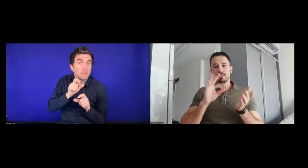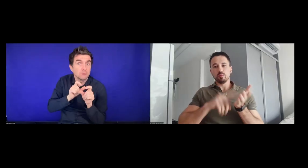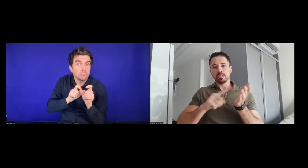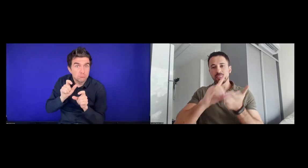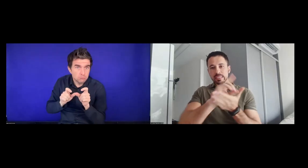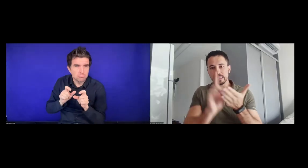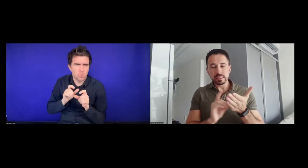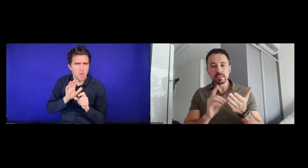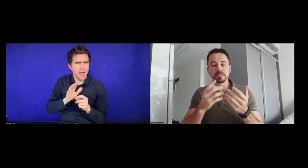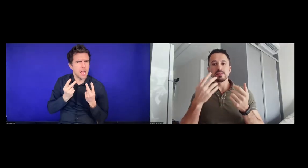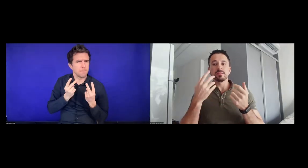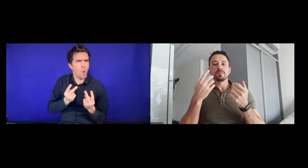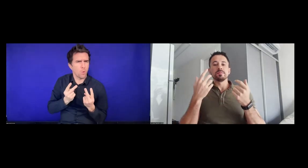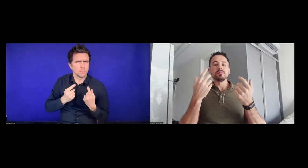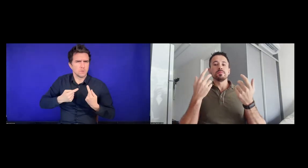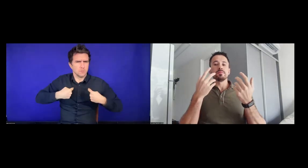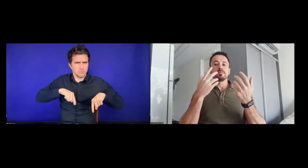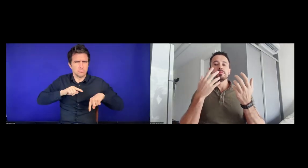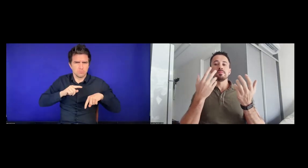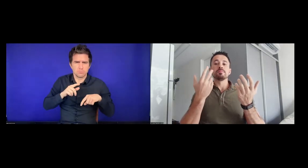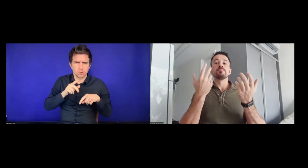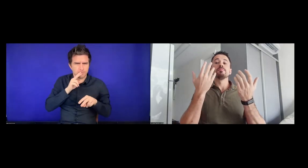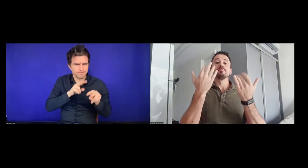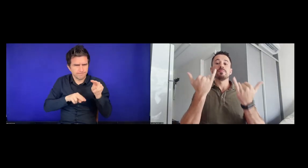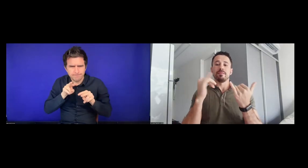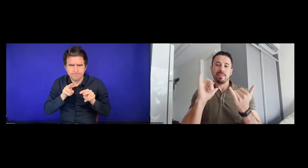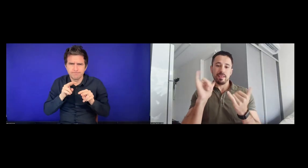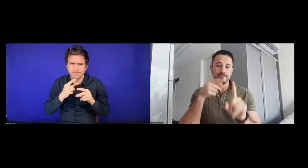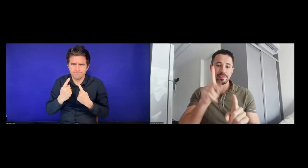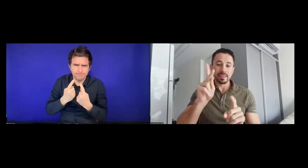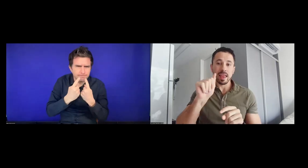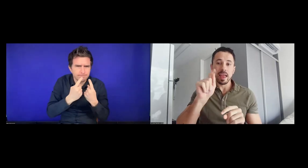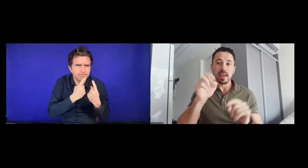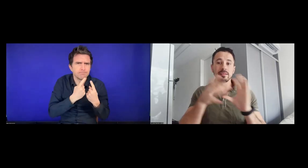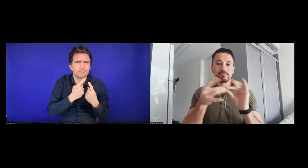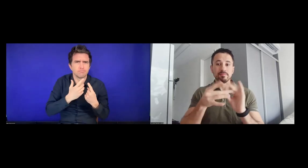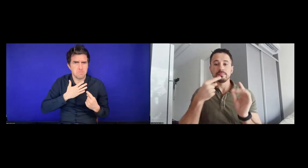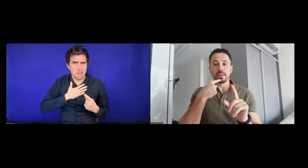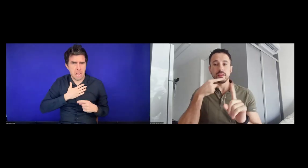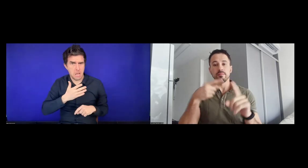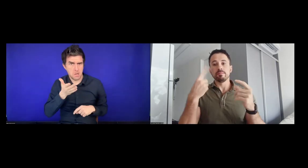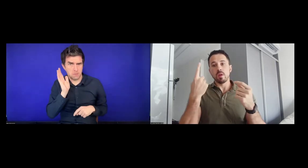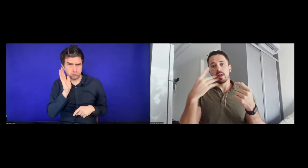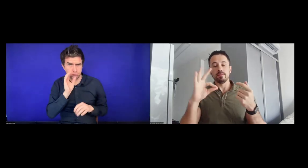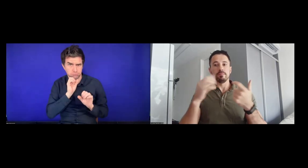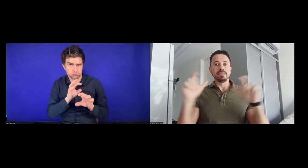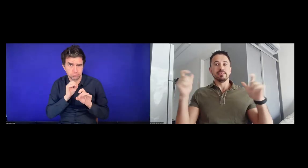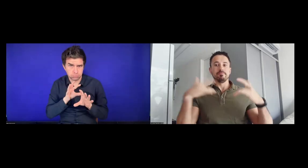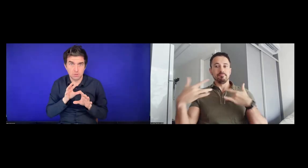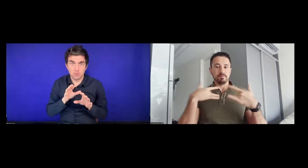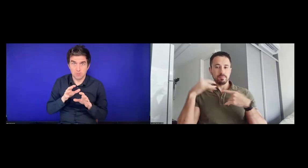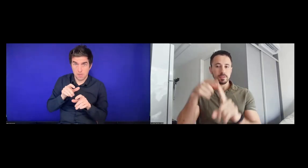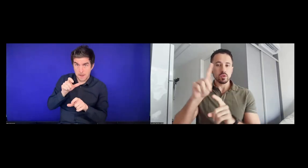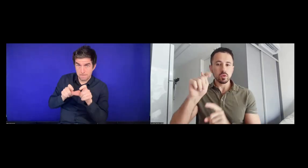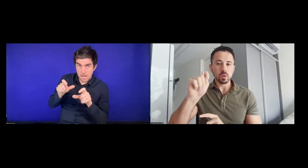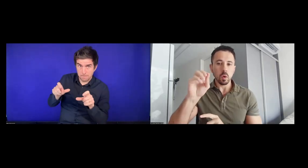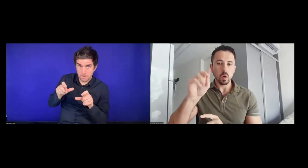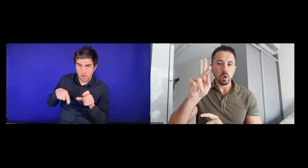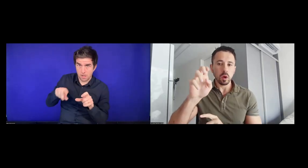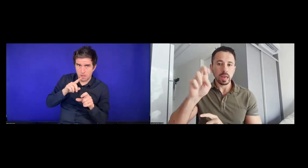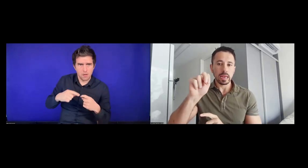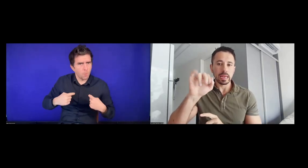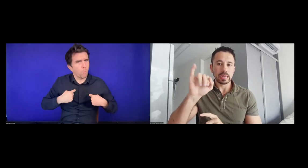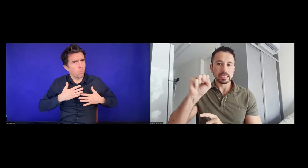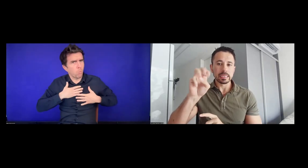who identify as deaf. So that could be deaf persons who is in wheelchairs, just all of that. So like Kate was saying, one of the